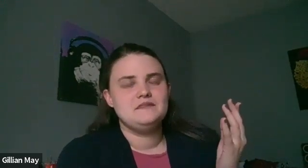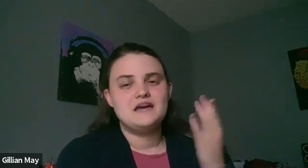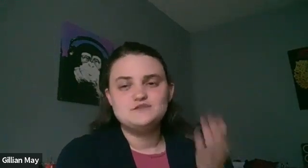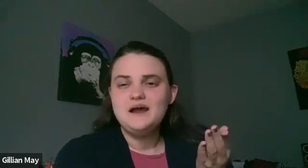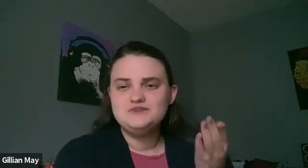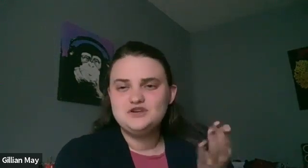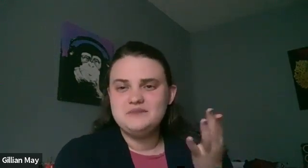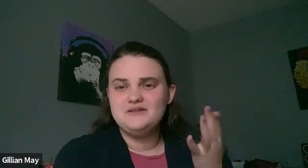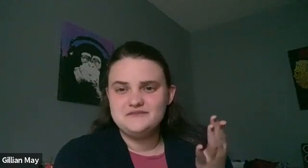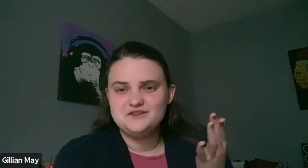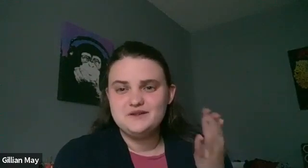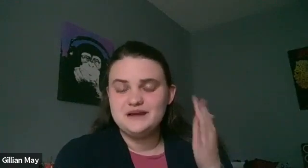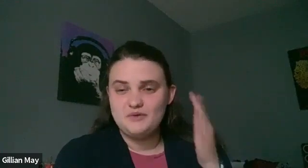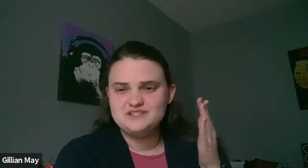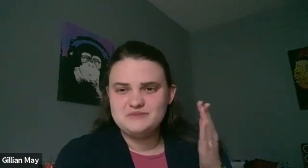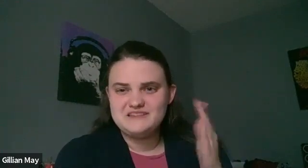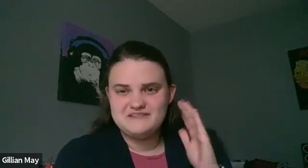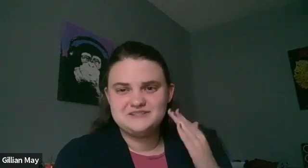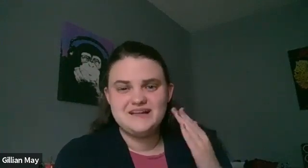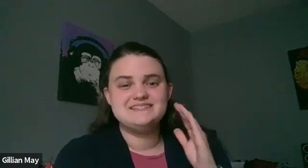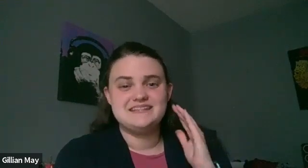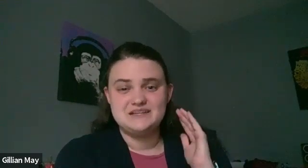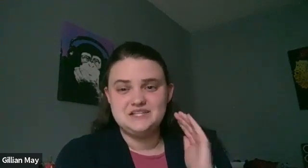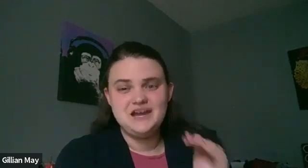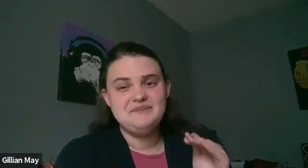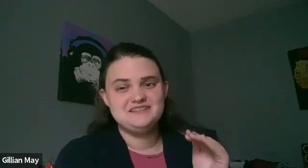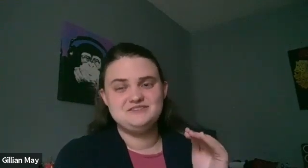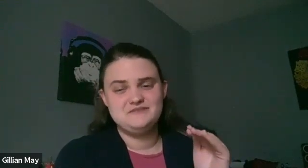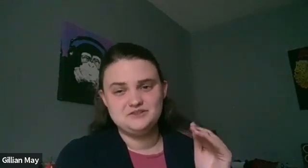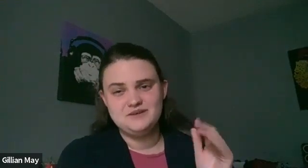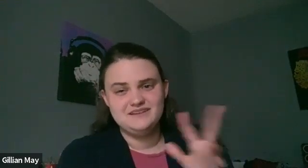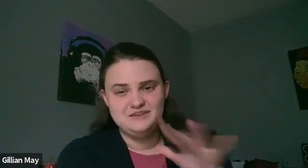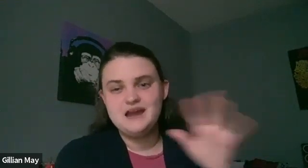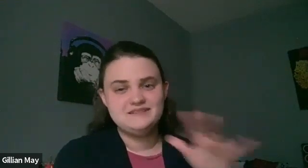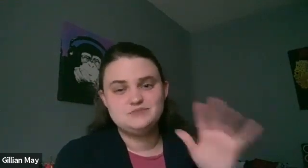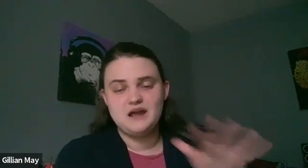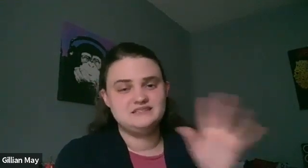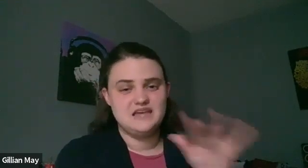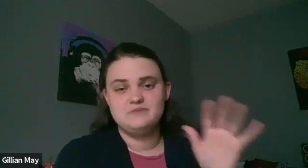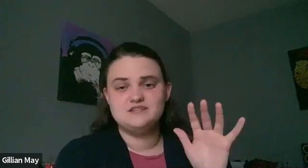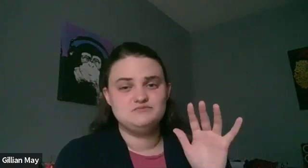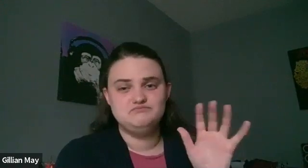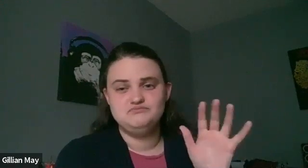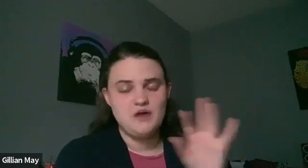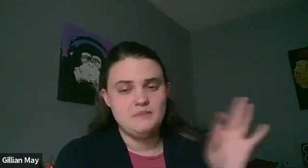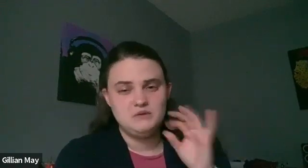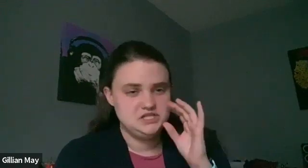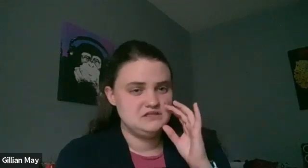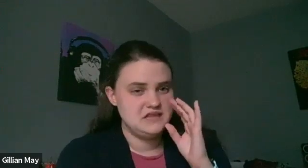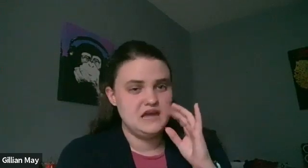that's why I was so big on the finger spelling. I'm always so big in that first class, is like, you got to master the finger spelling. You got to at least practice that, because I mean, once you get that, if you